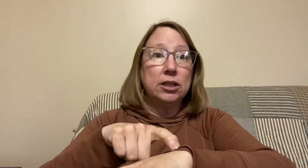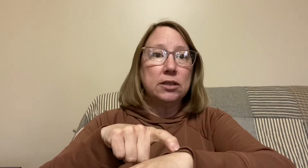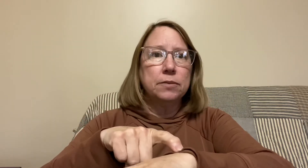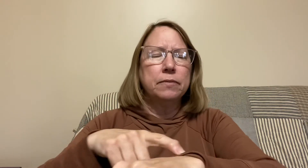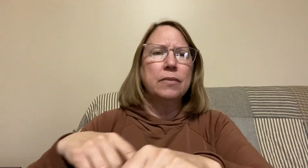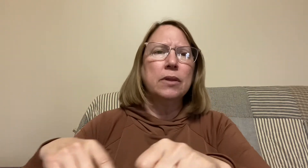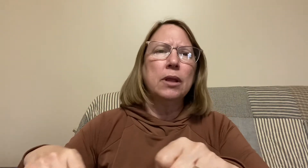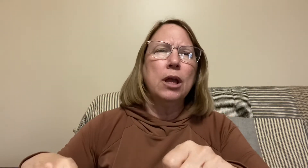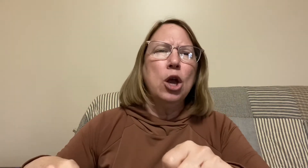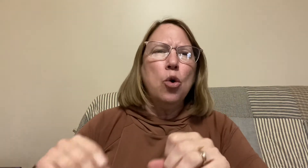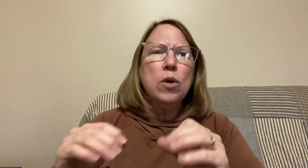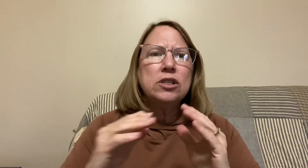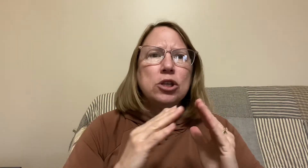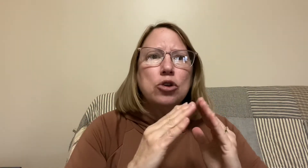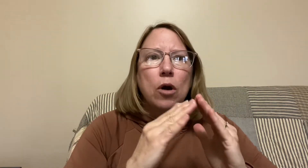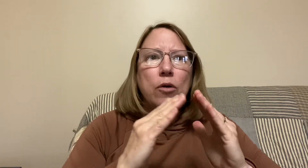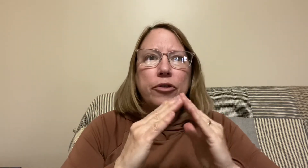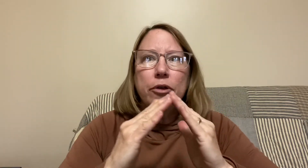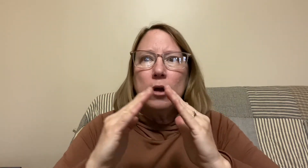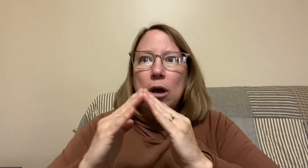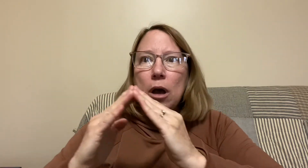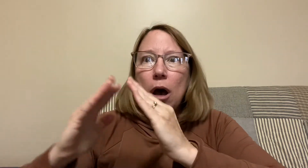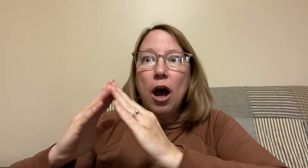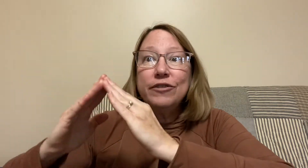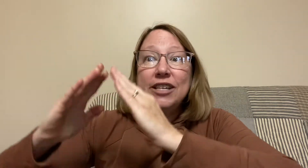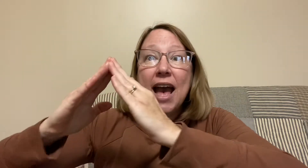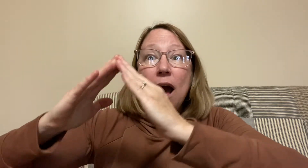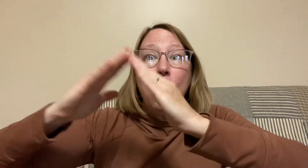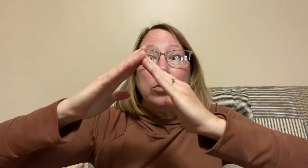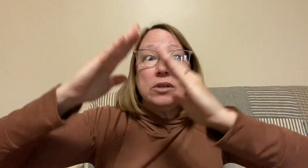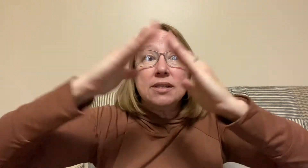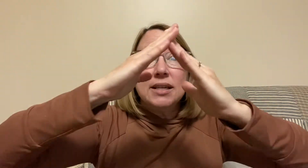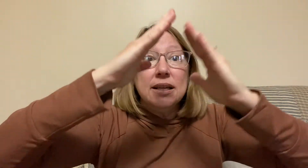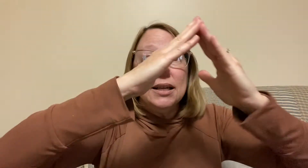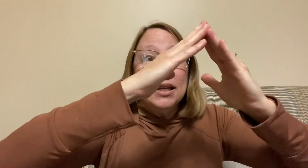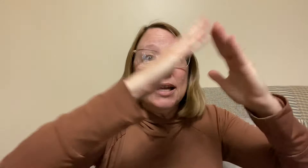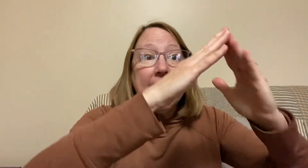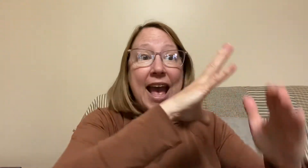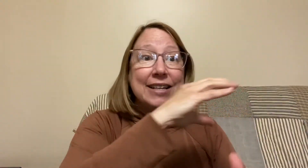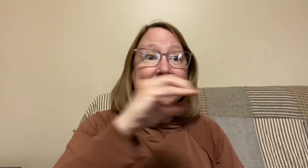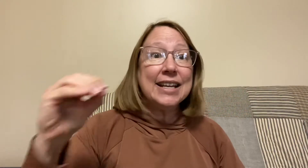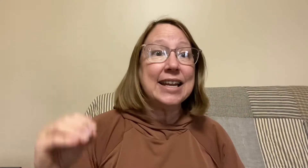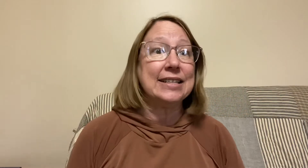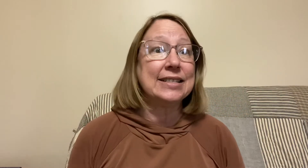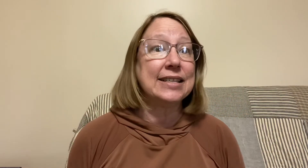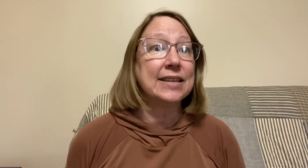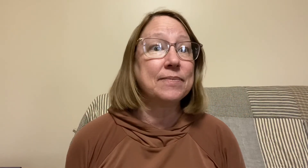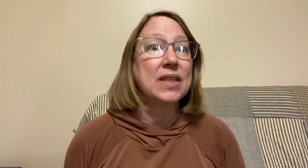changing, and it was becoming even more deadly.